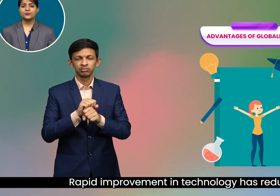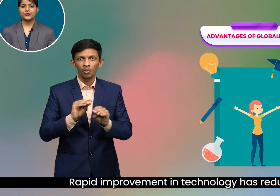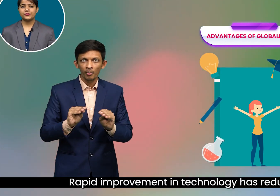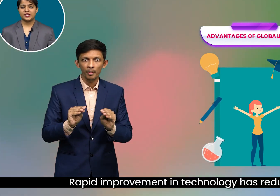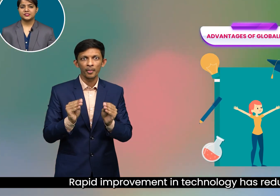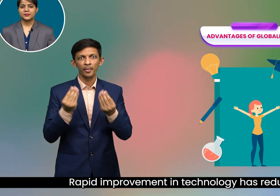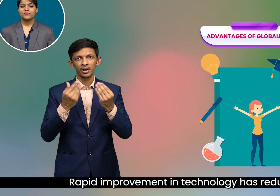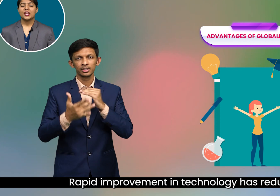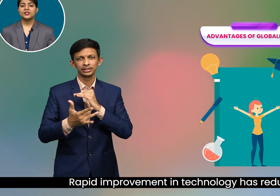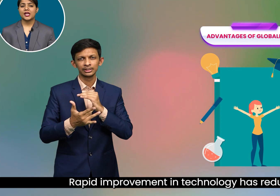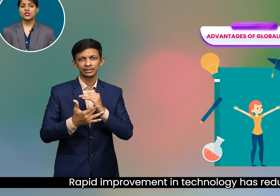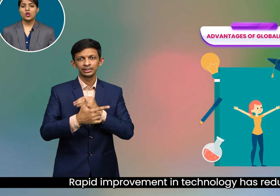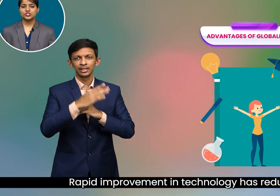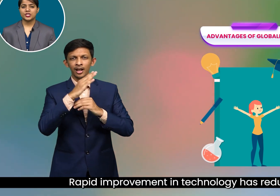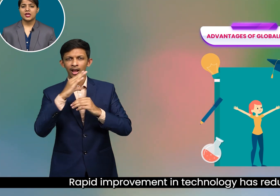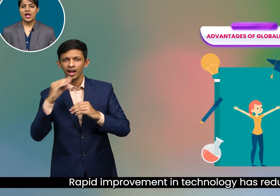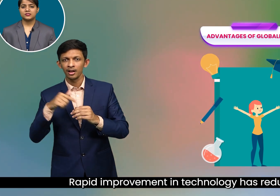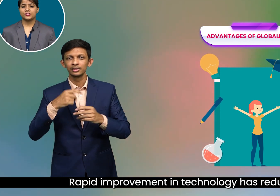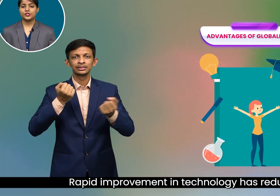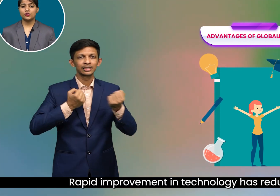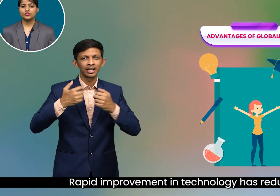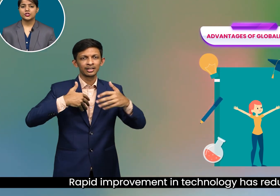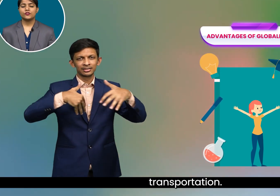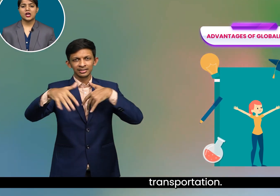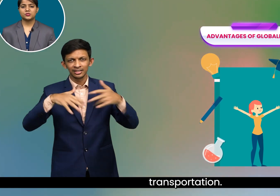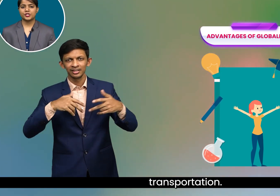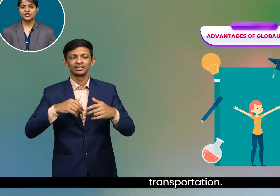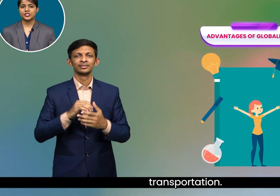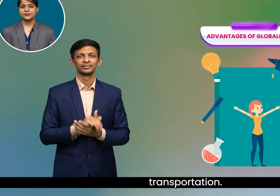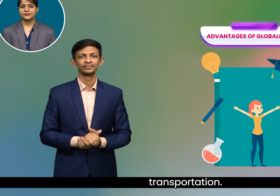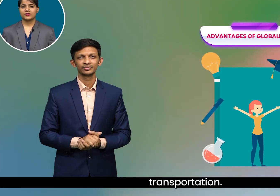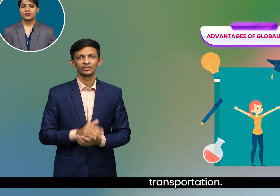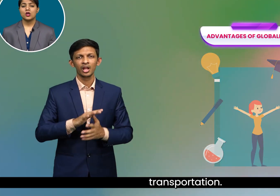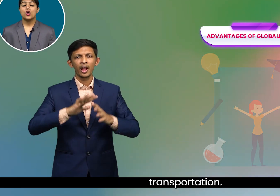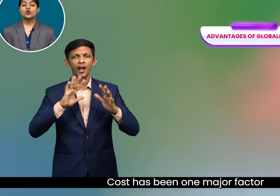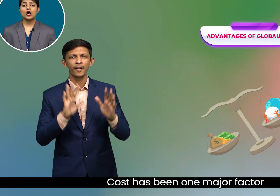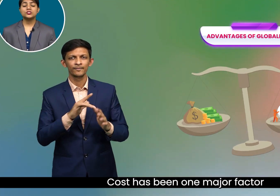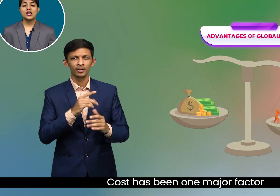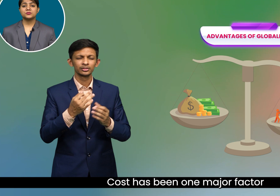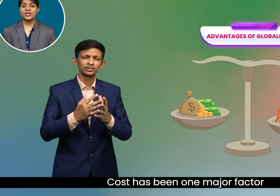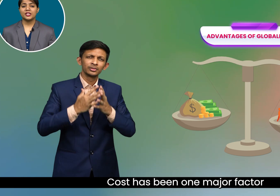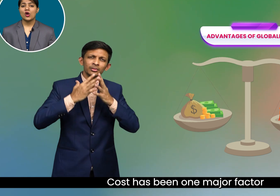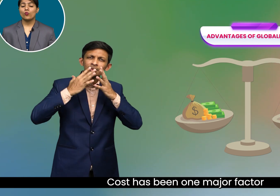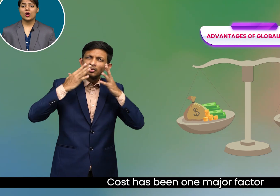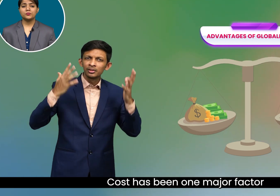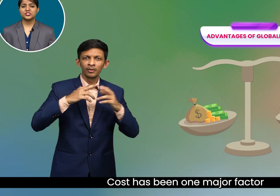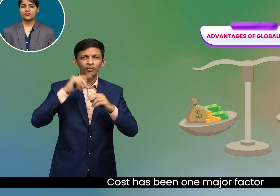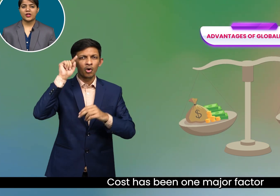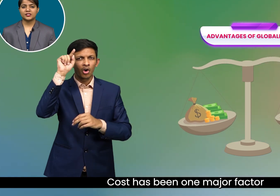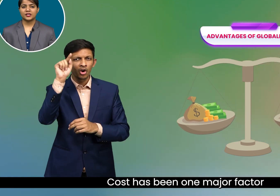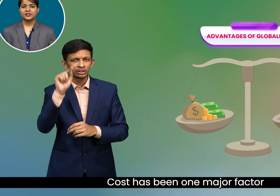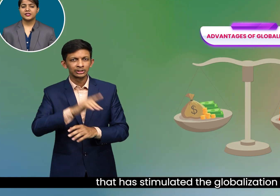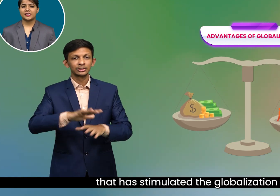Rapid improvement in technology has reduced transportation. Cost has been one